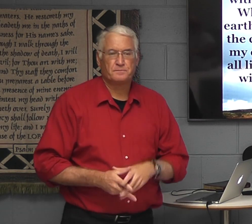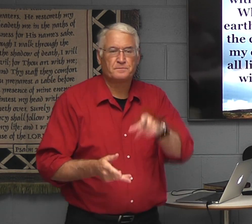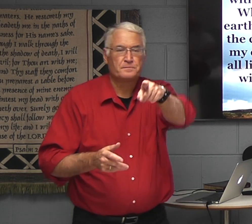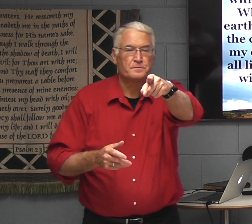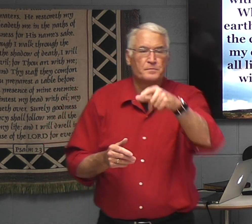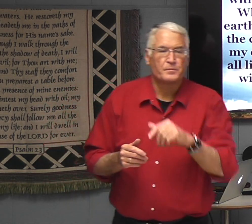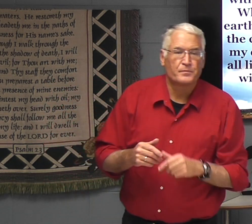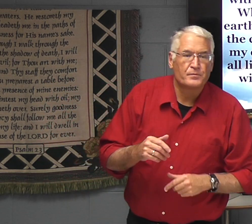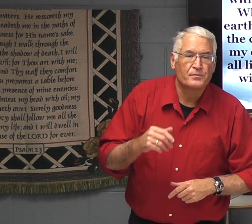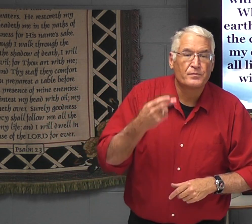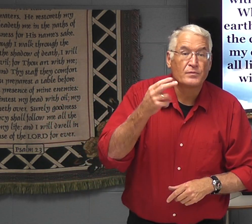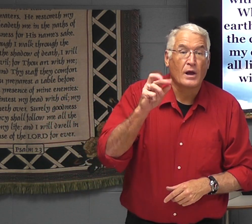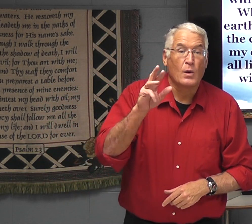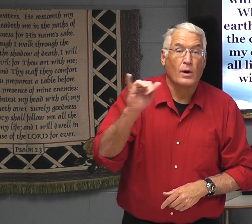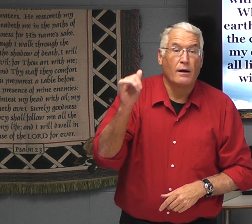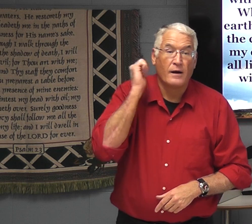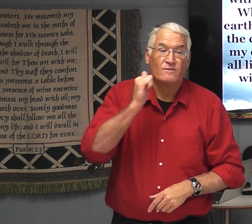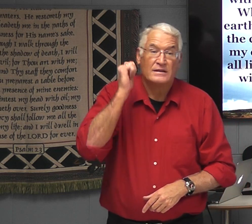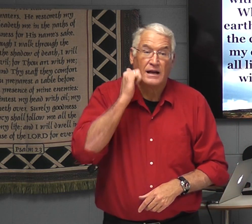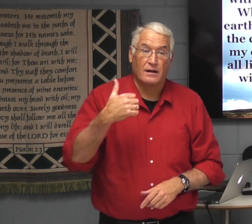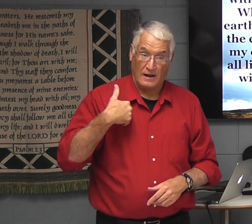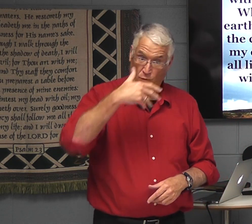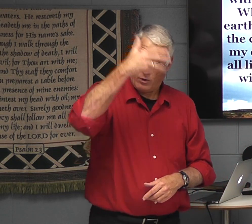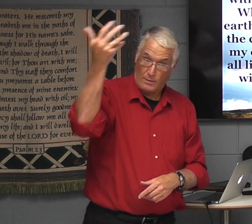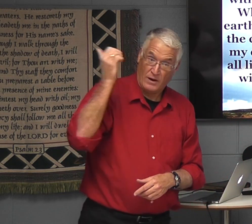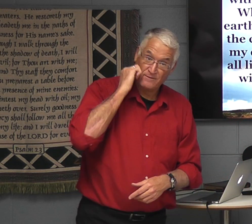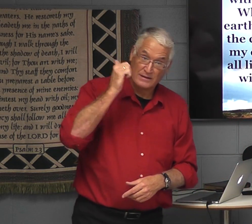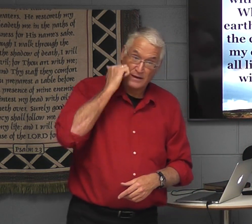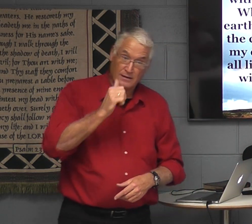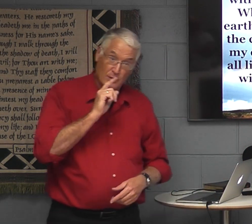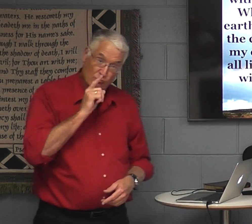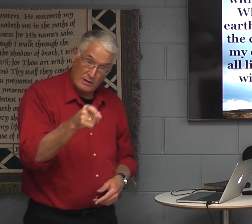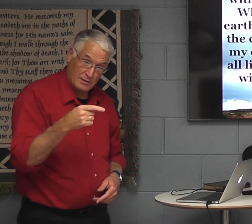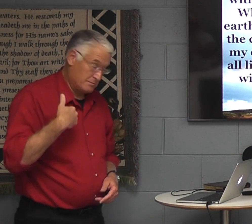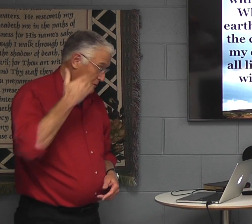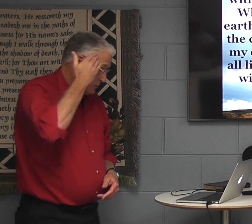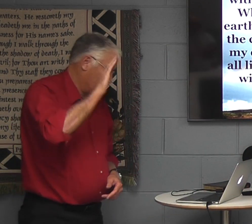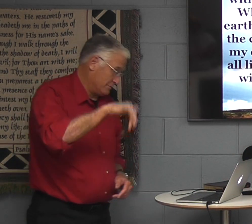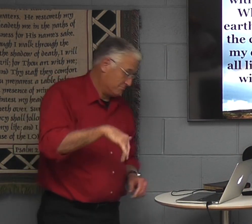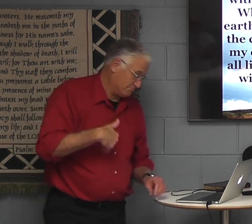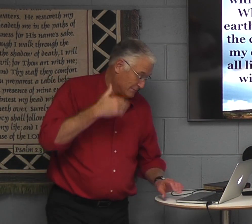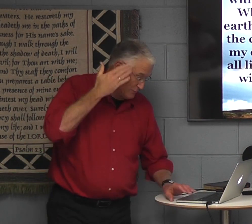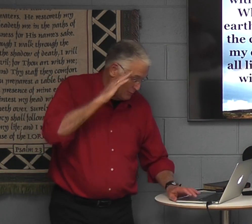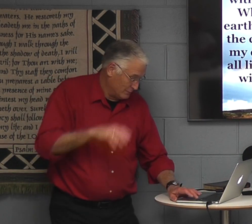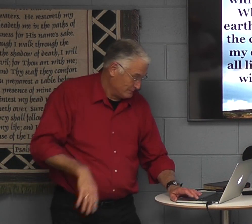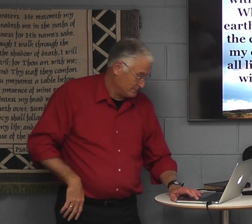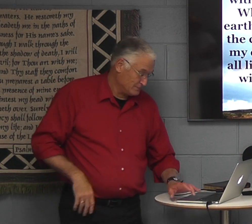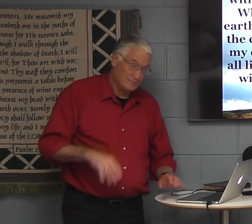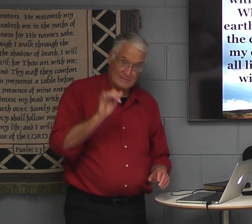It just says God used this as a symbol. So you see rainbows every day?